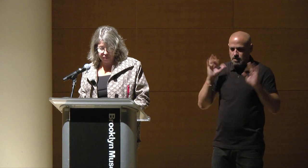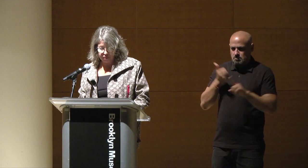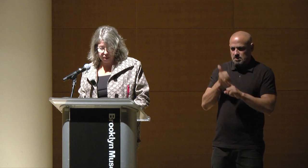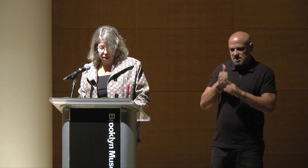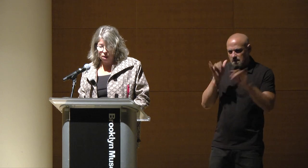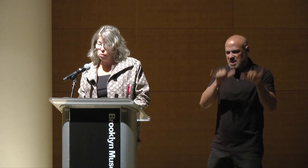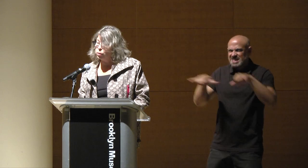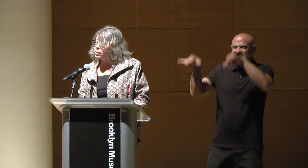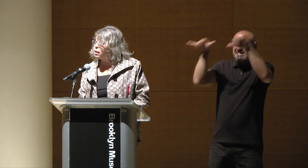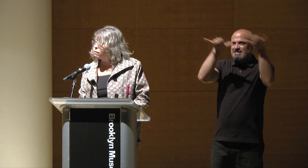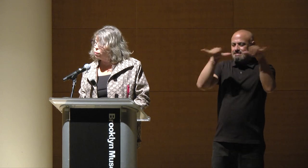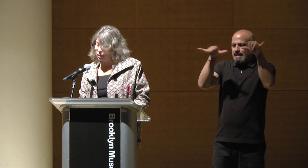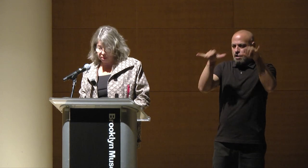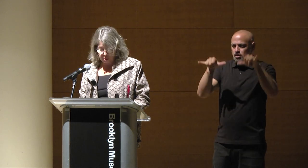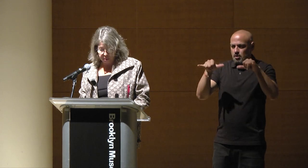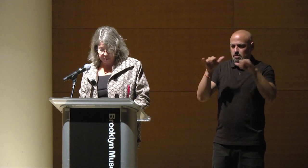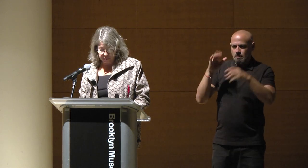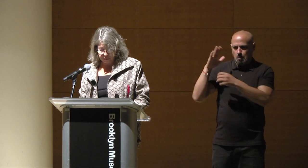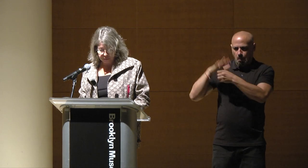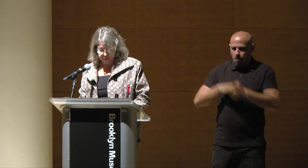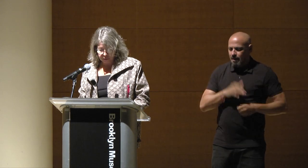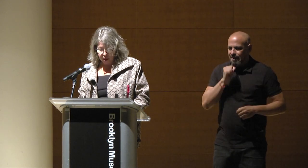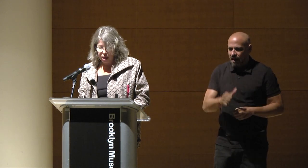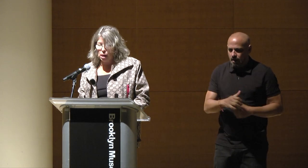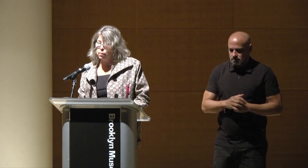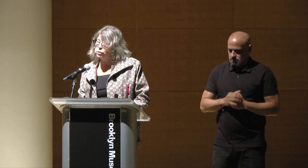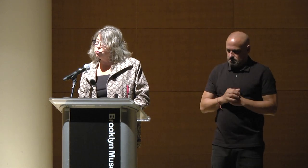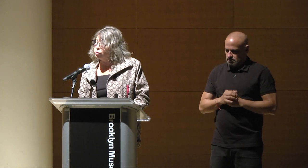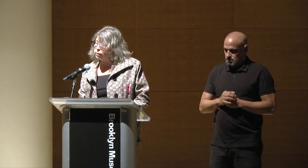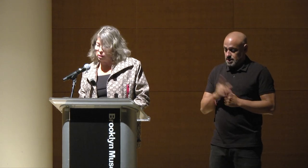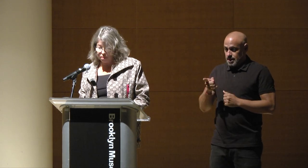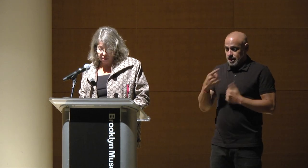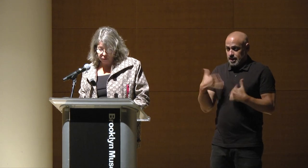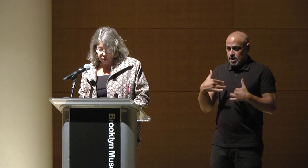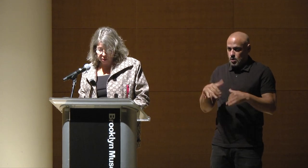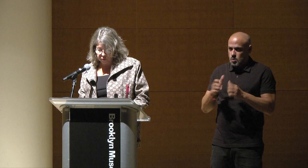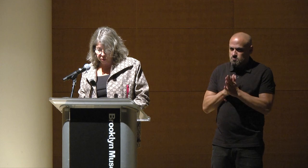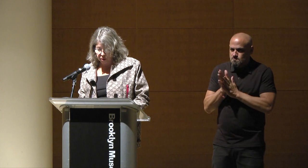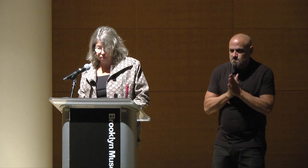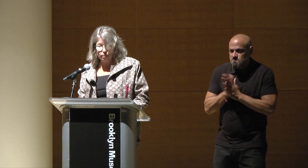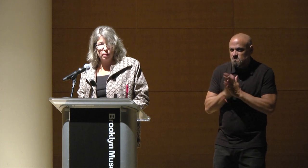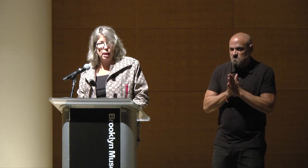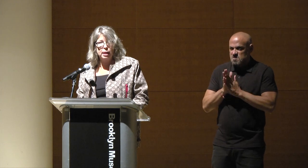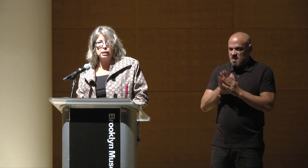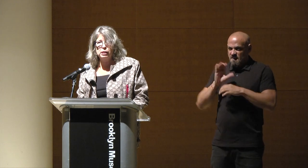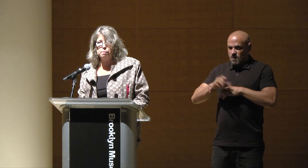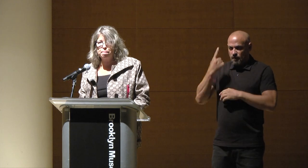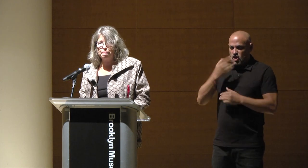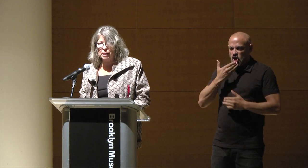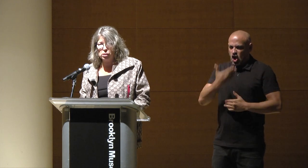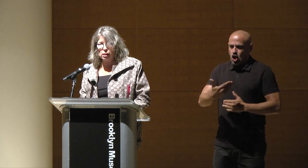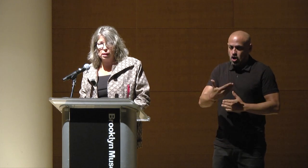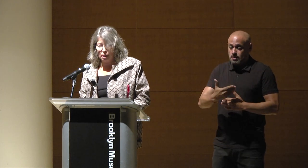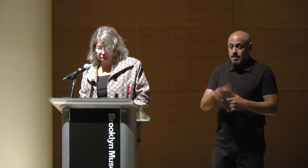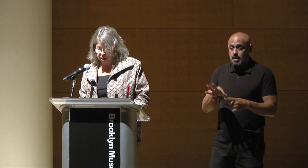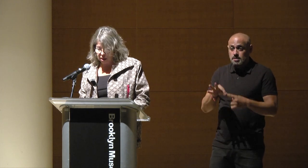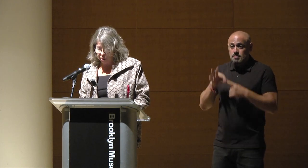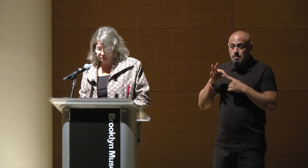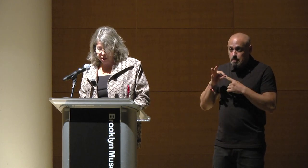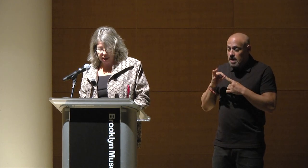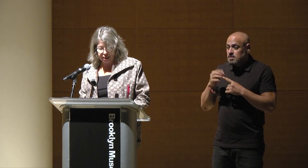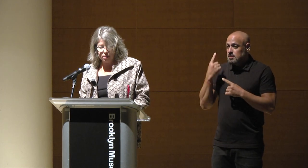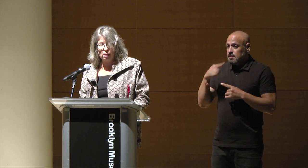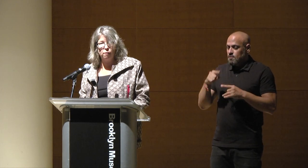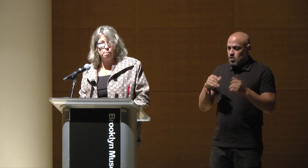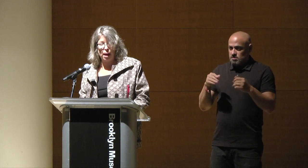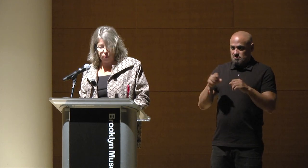excellence, nor did he ever waste a moment. He was driven to be a force of good, especially in kicking